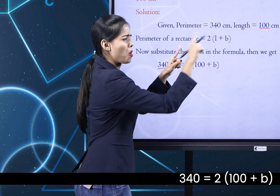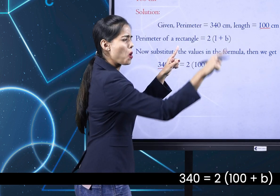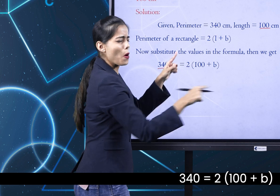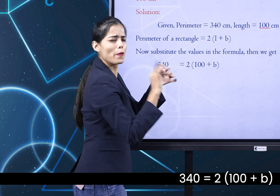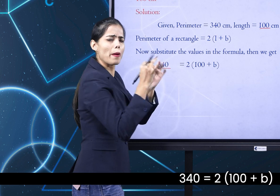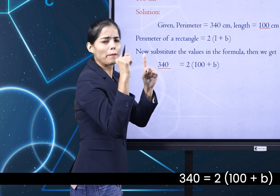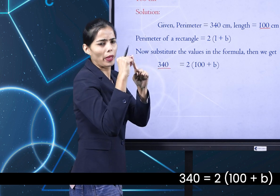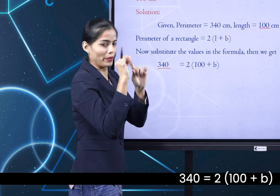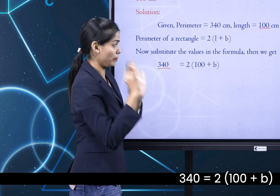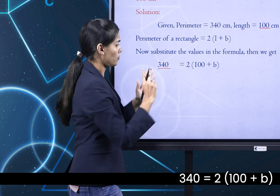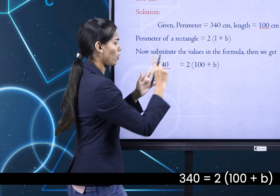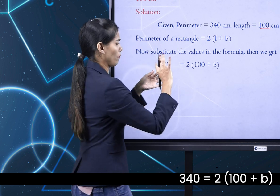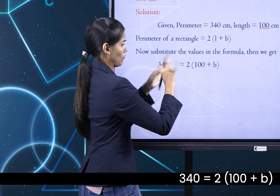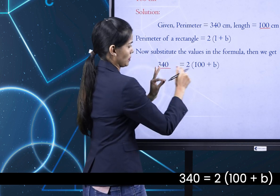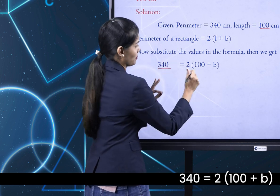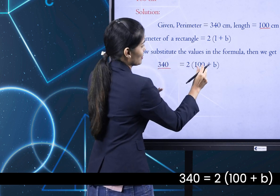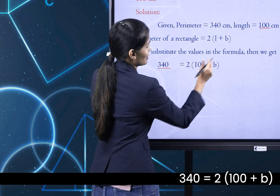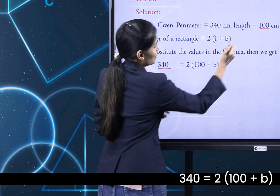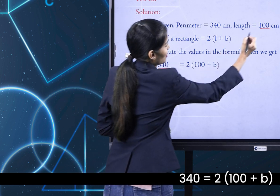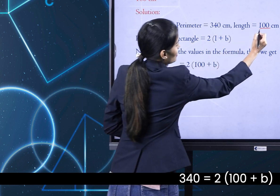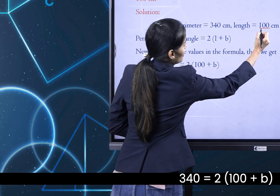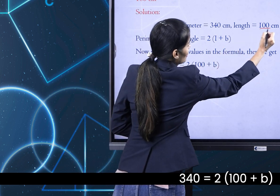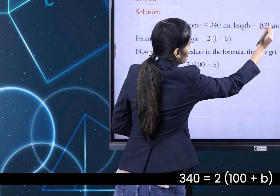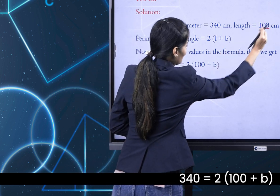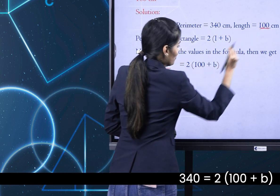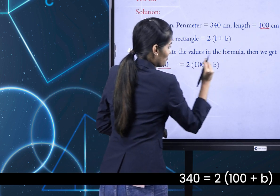340 is equal to 2 into 100 plus breadth.